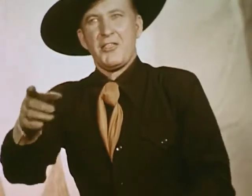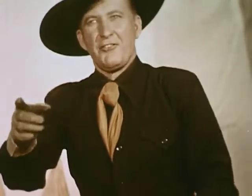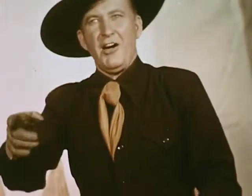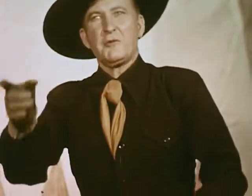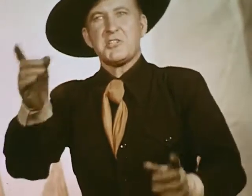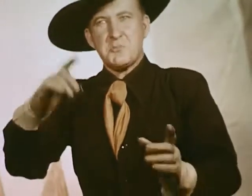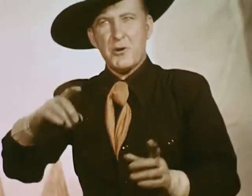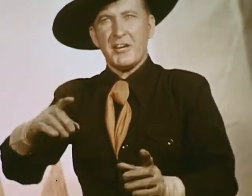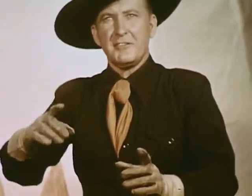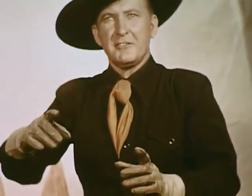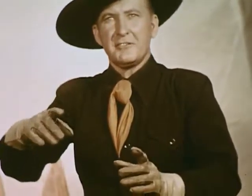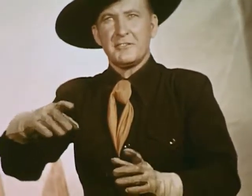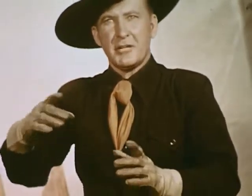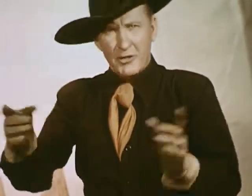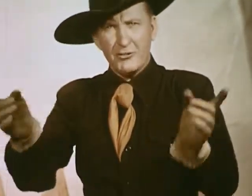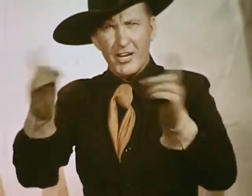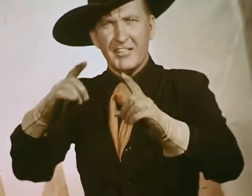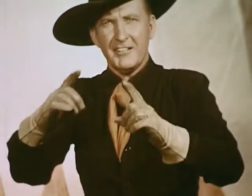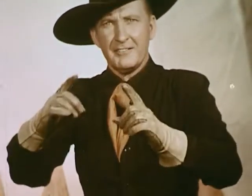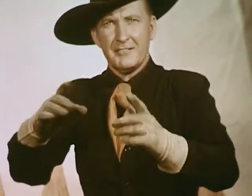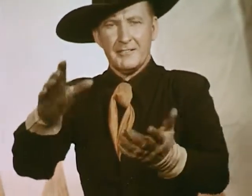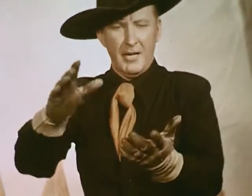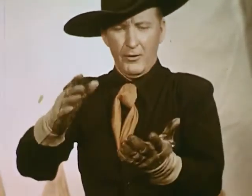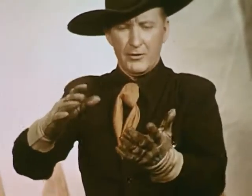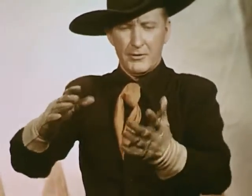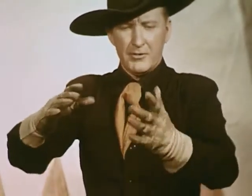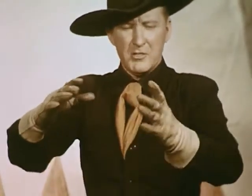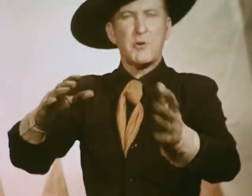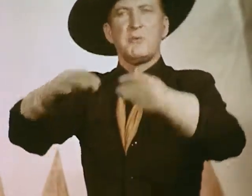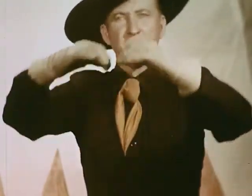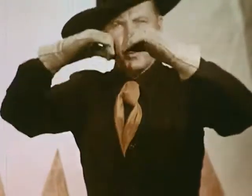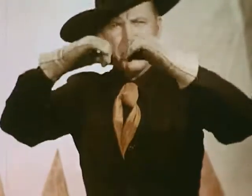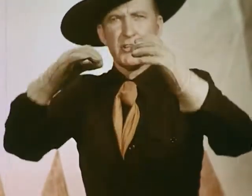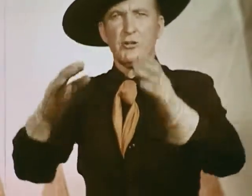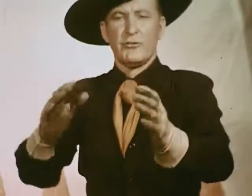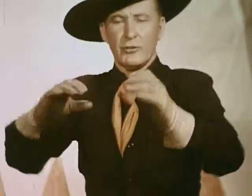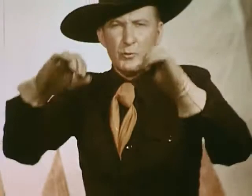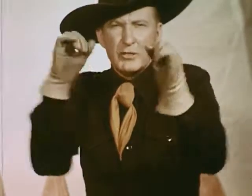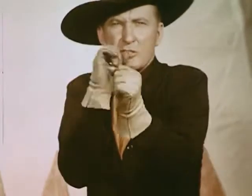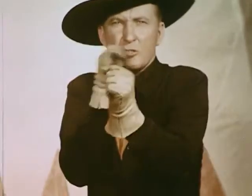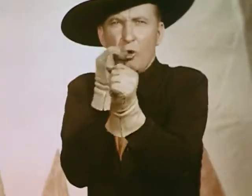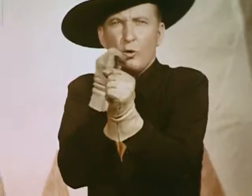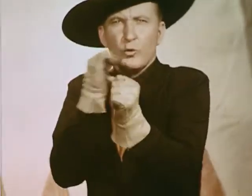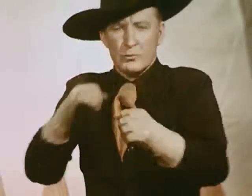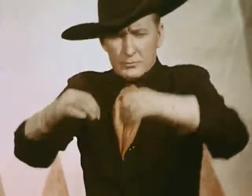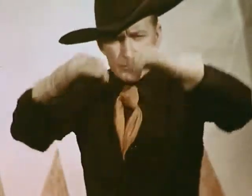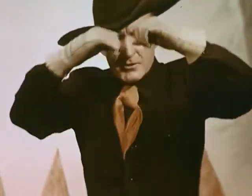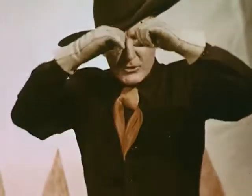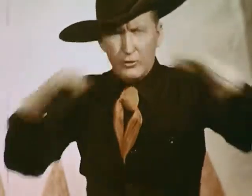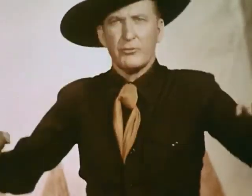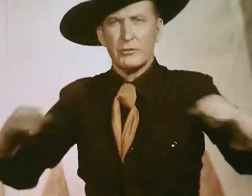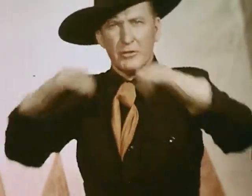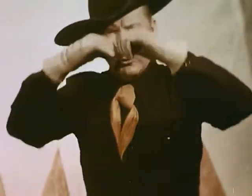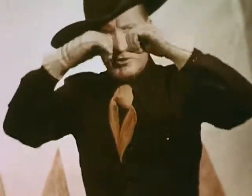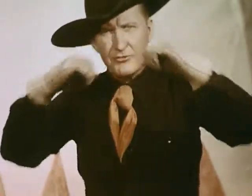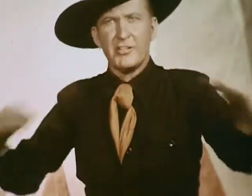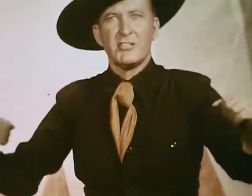The following spring, they reunited. Now, spring means winter is over. Winter is cold. It's over. It's cold as